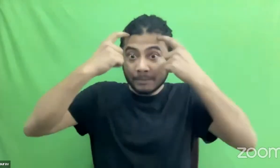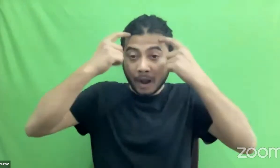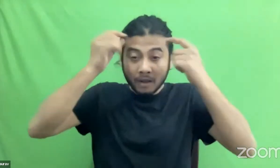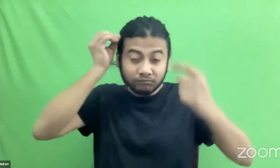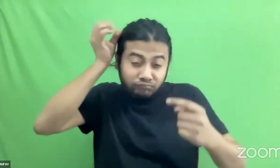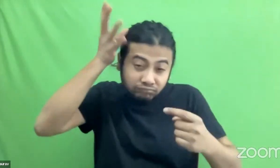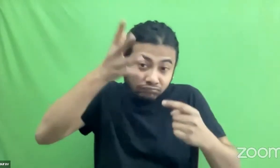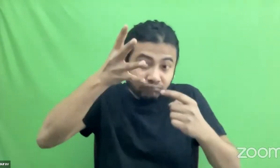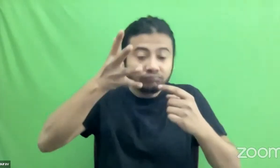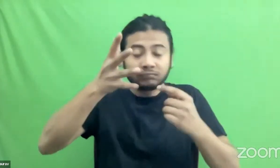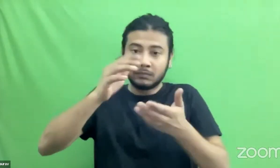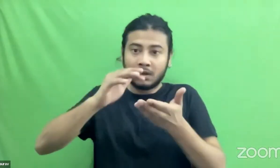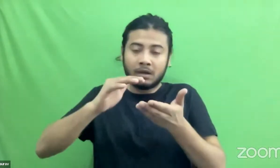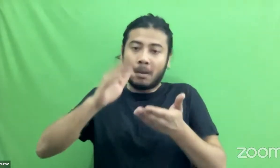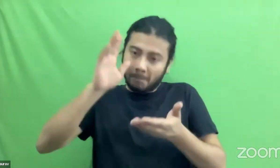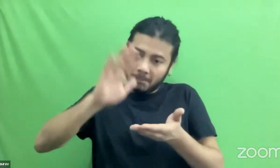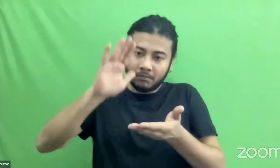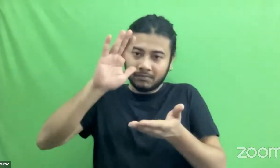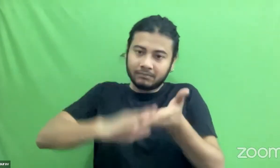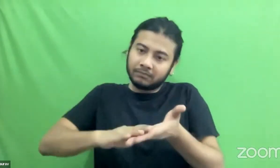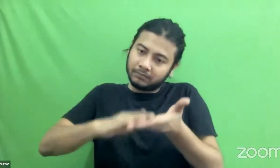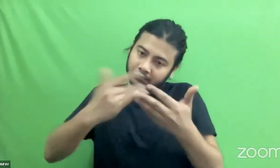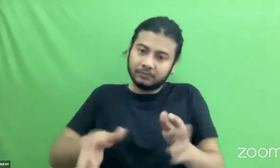It is like your fixed deposit.